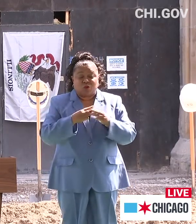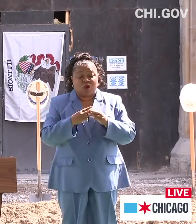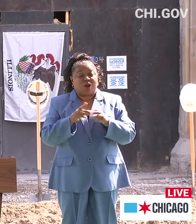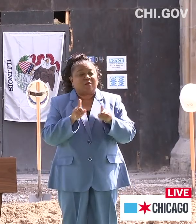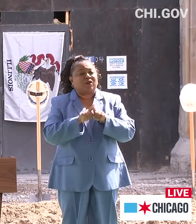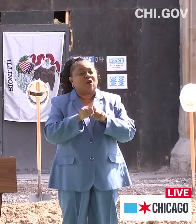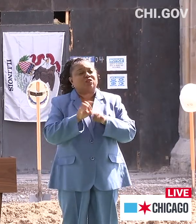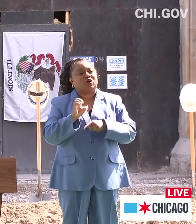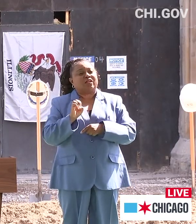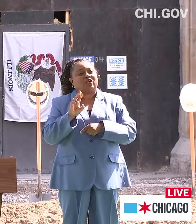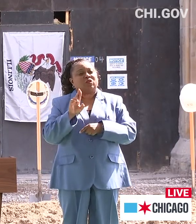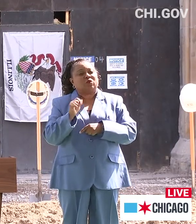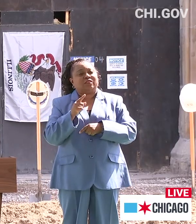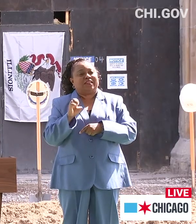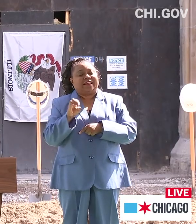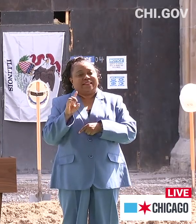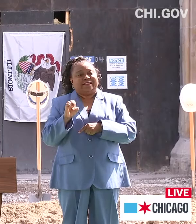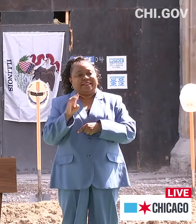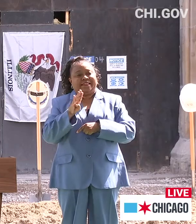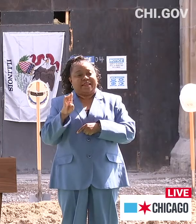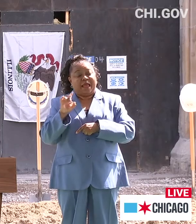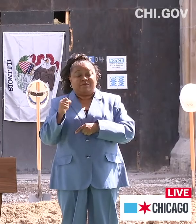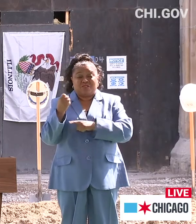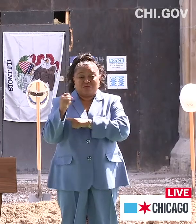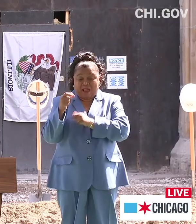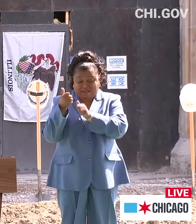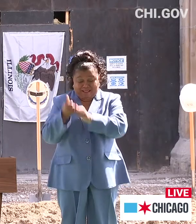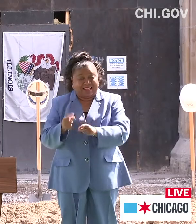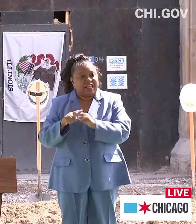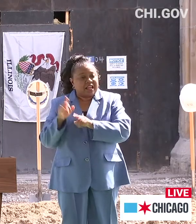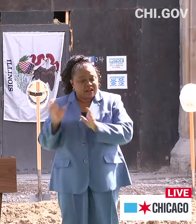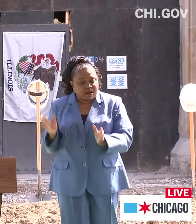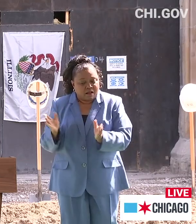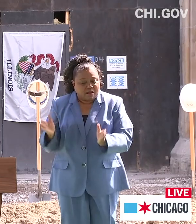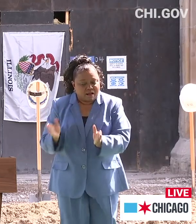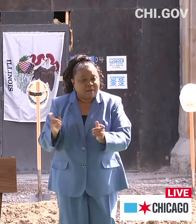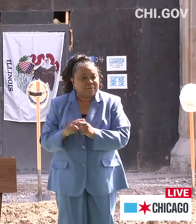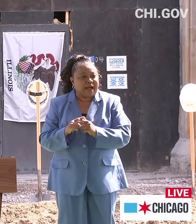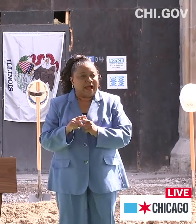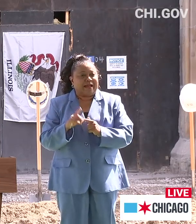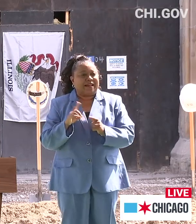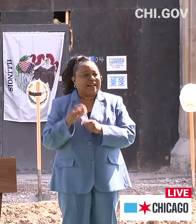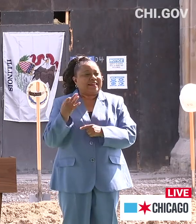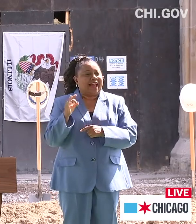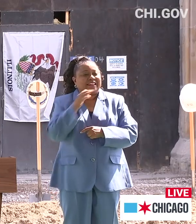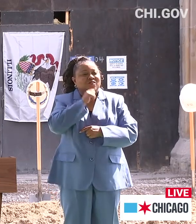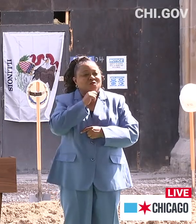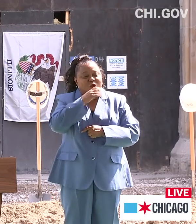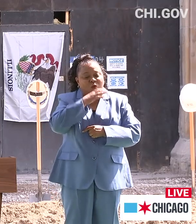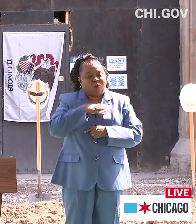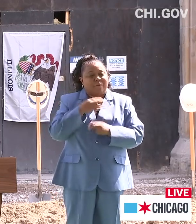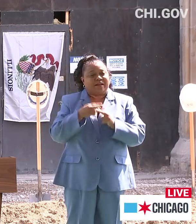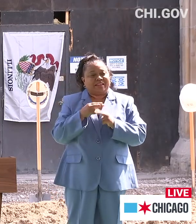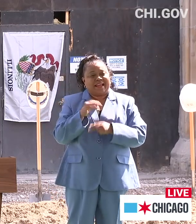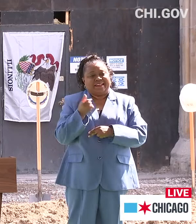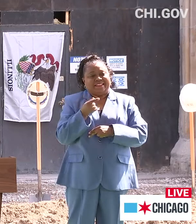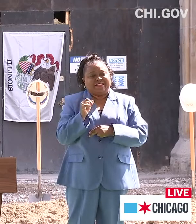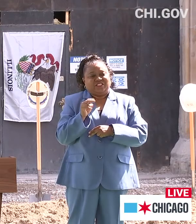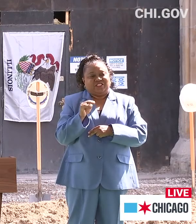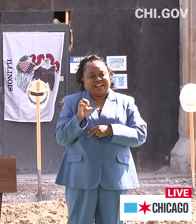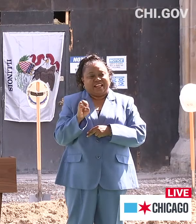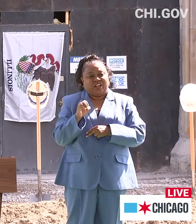even Eugene Debs, being the radical that he was, needed to be pushed by an 19-year-old woman named Jenny